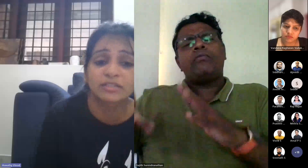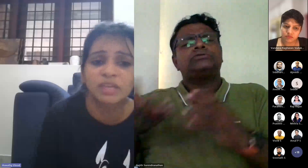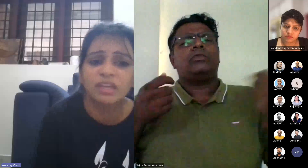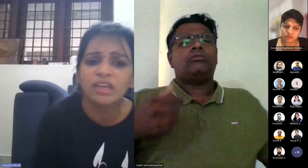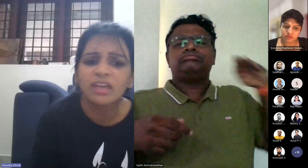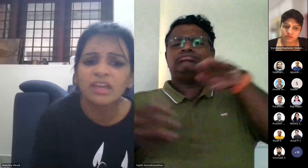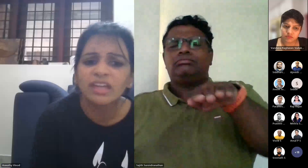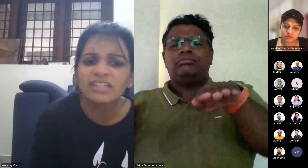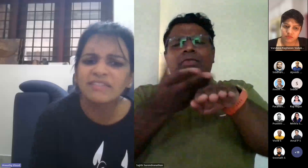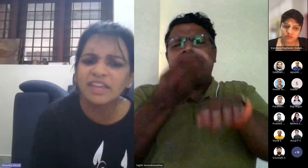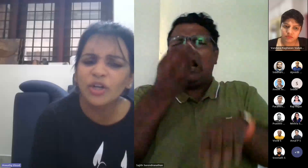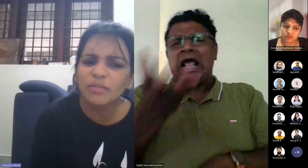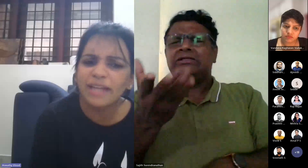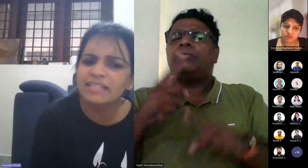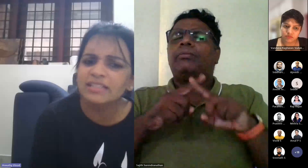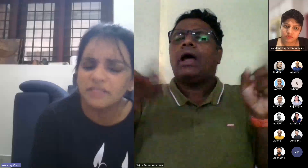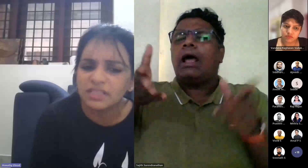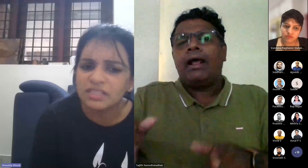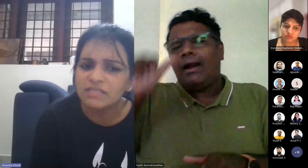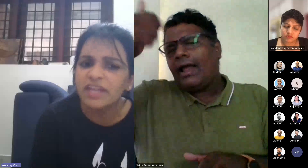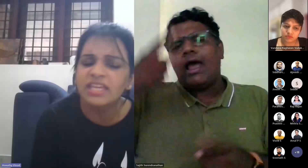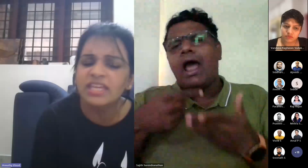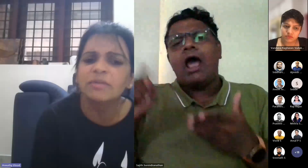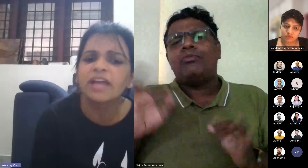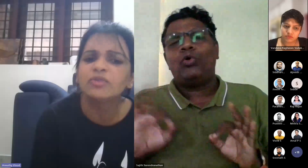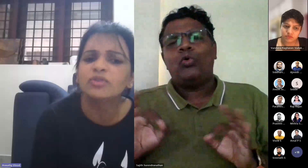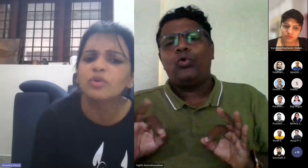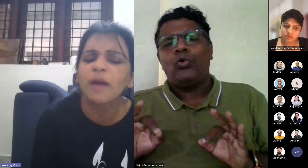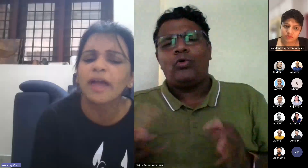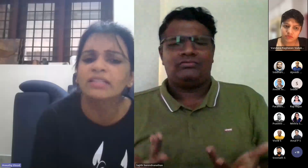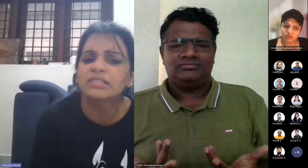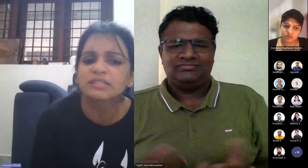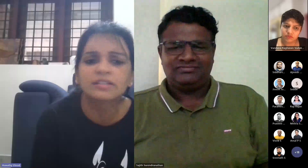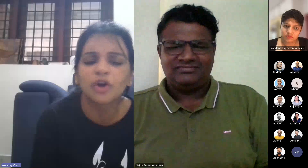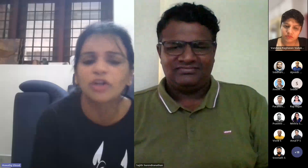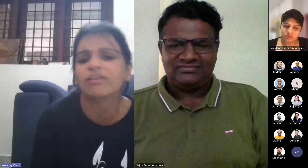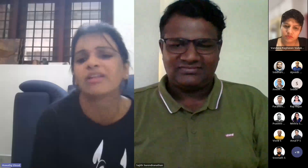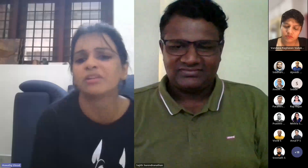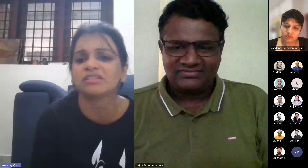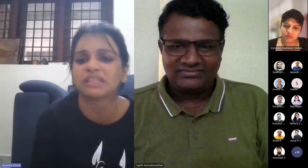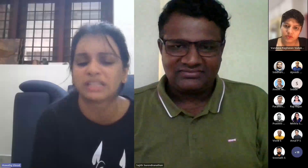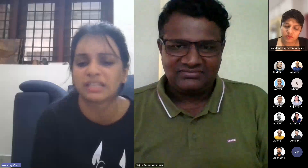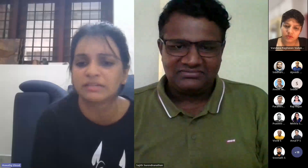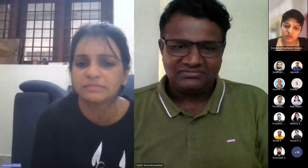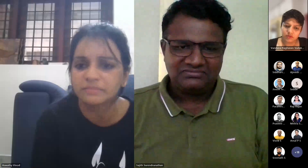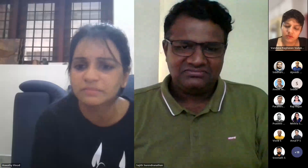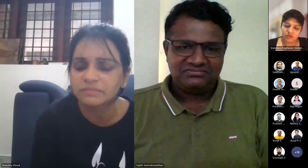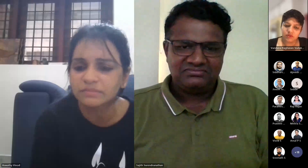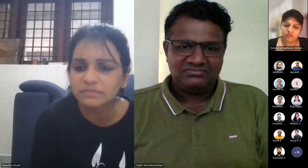no one next to me. This is a very automatic service. It's very easy, but I don't know why it's still not available here in